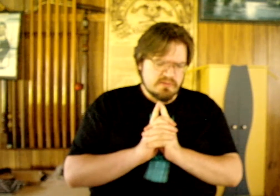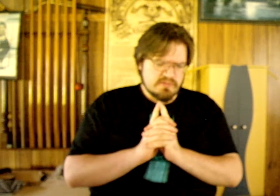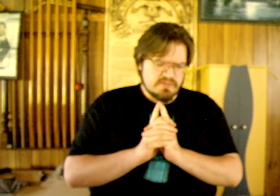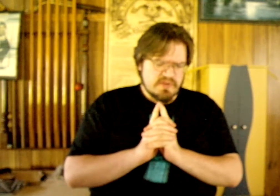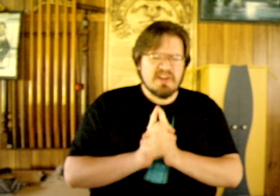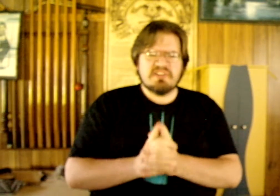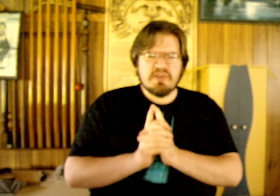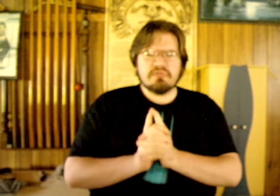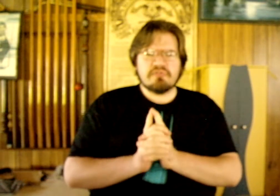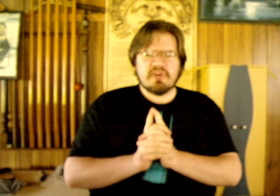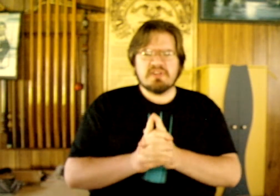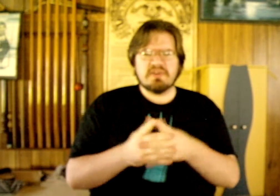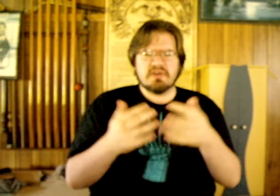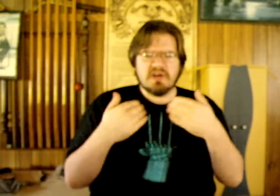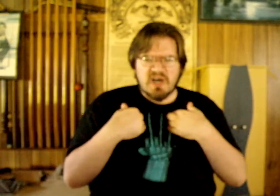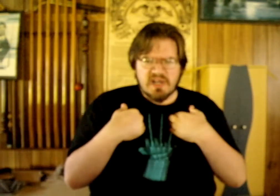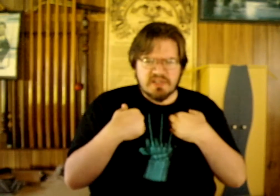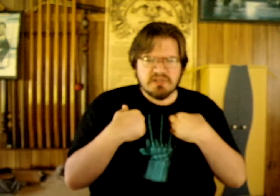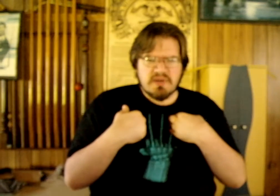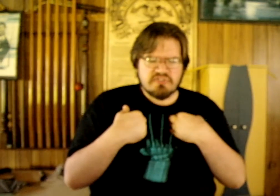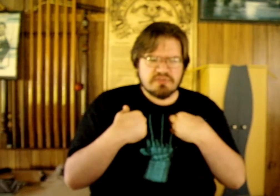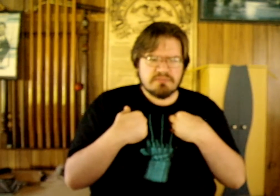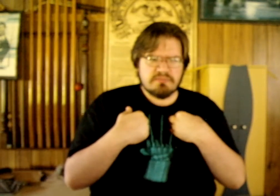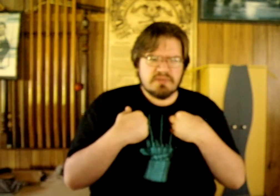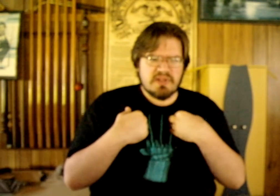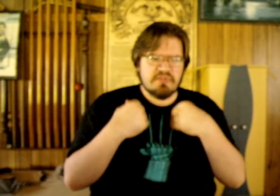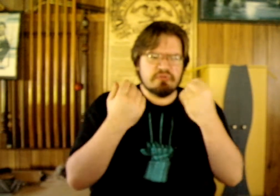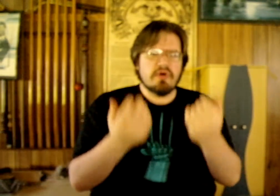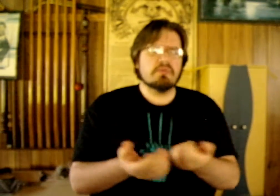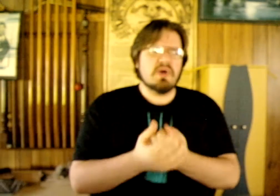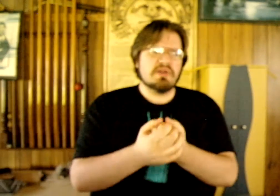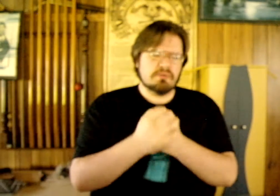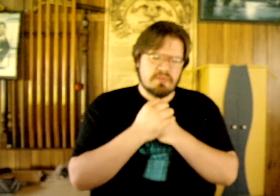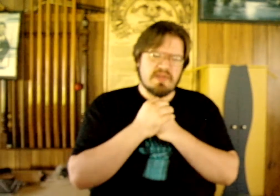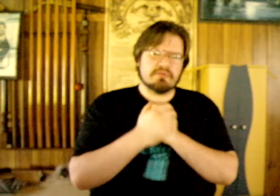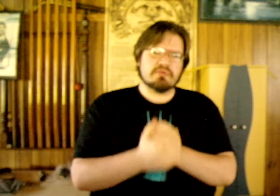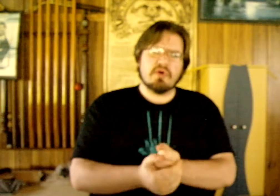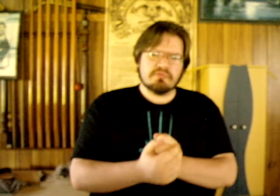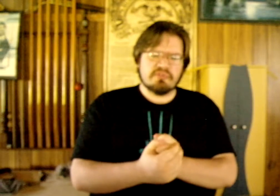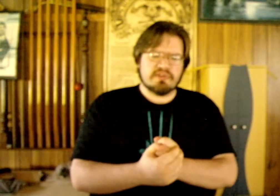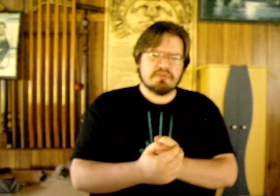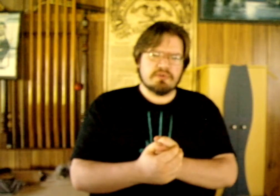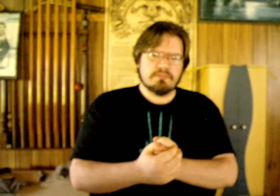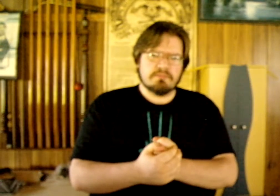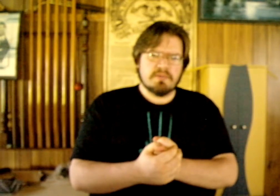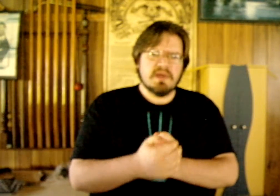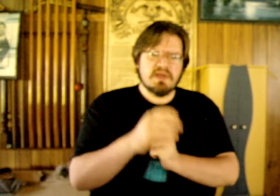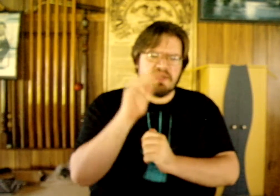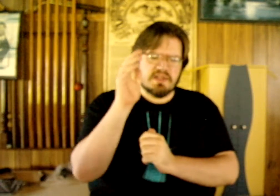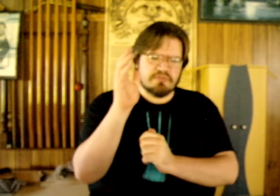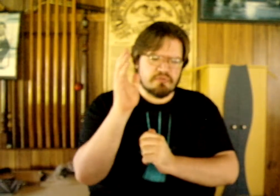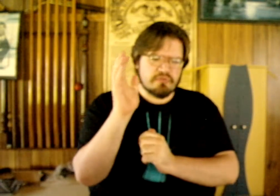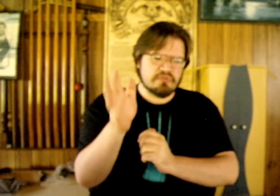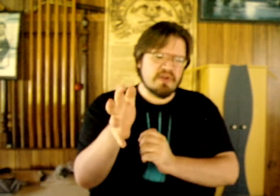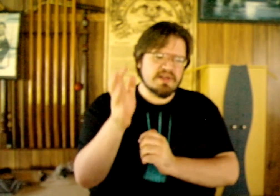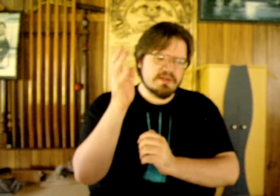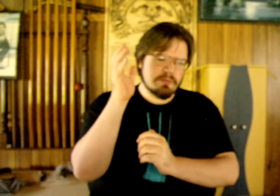The ideal society that I can imagine is not one without conflict. It is a society where there is